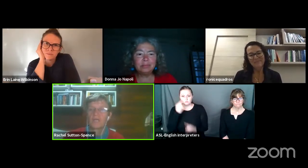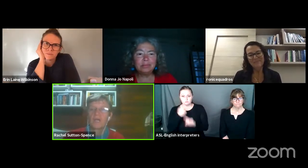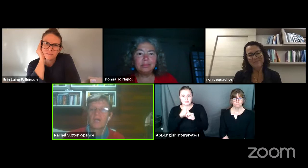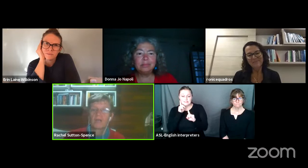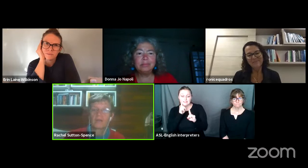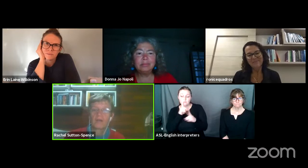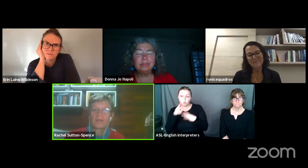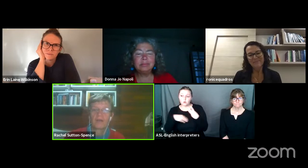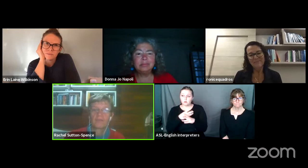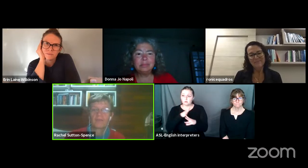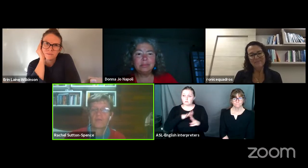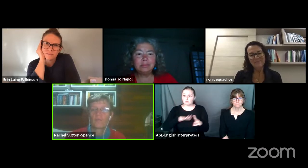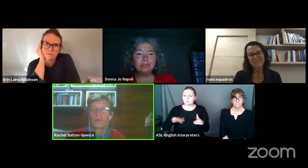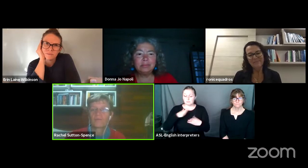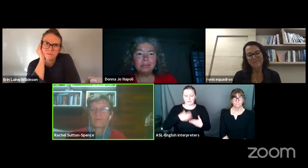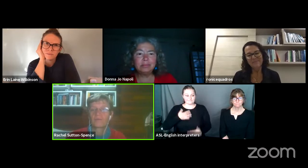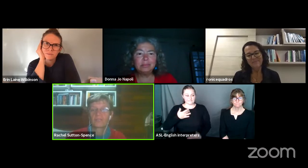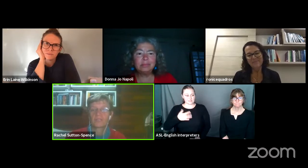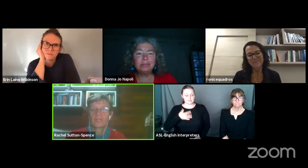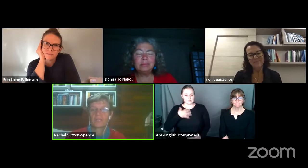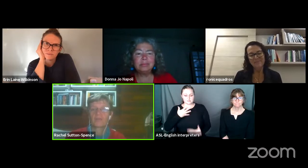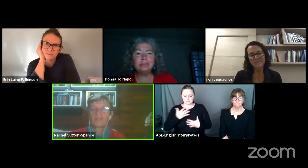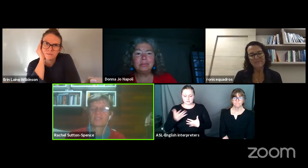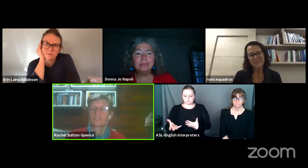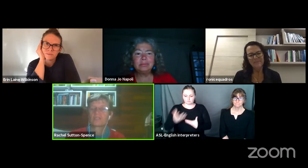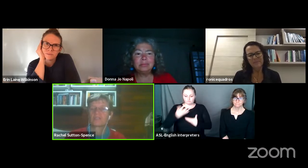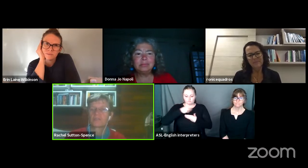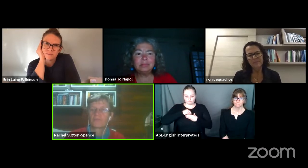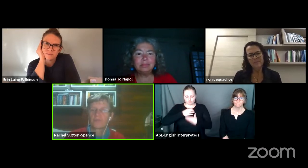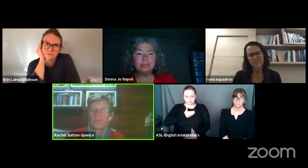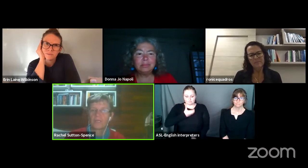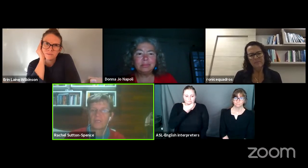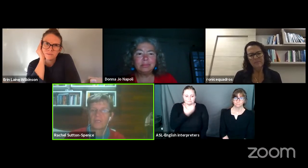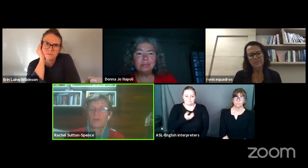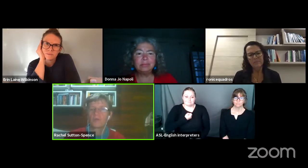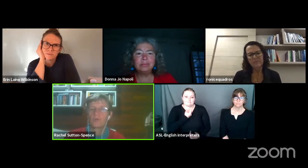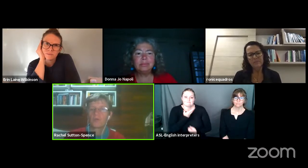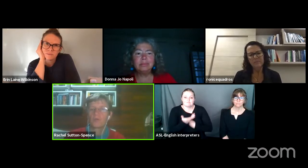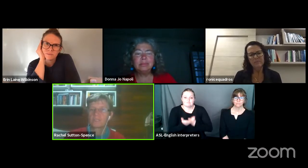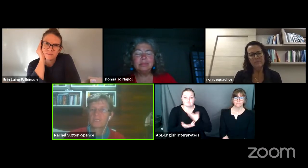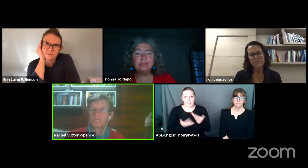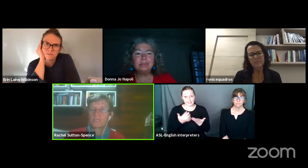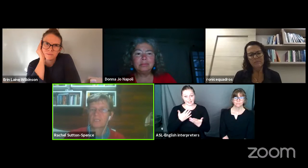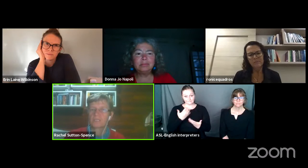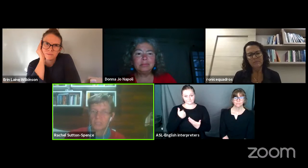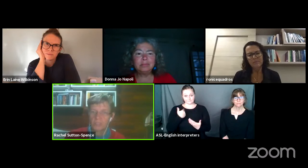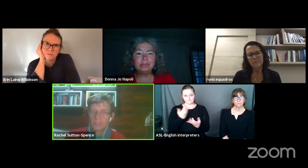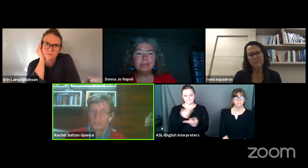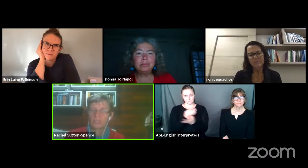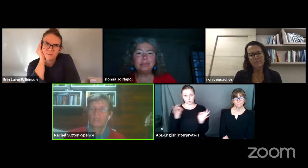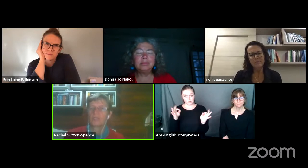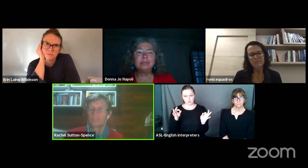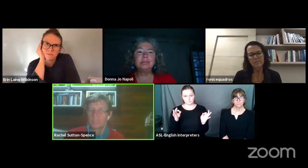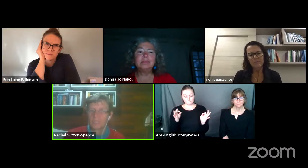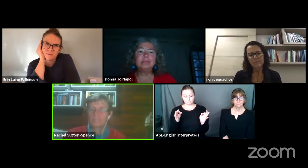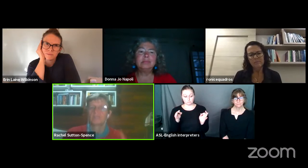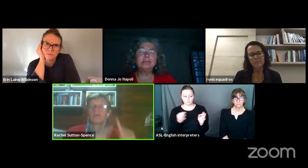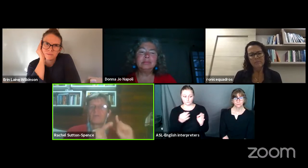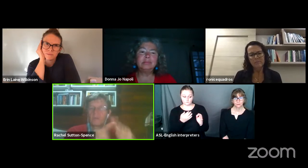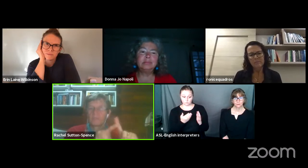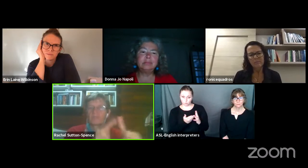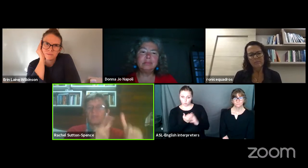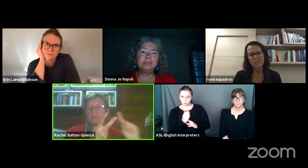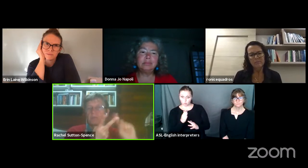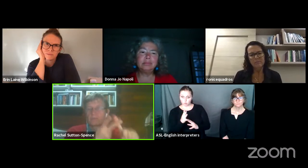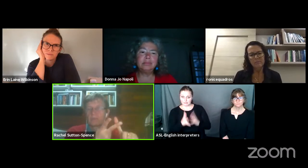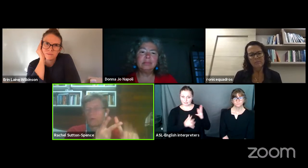world. And I think one of the things there's a freedom within sign language literature, as I said,